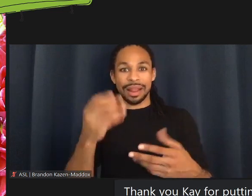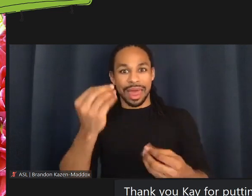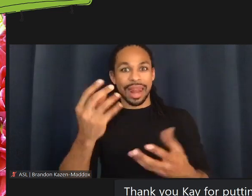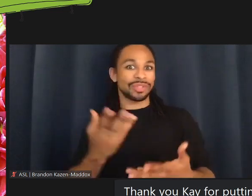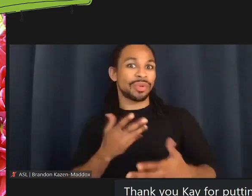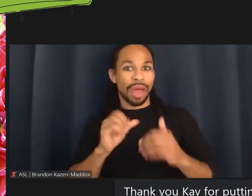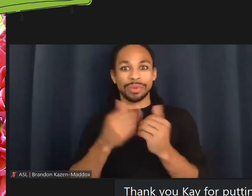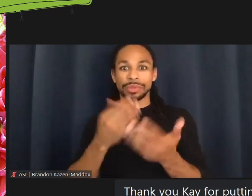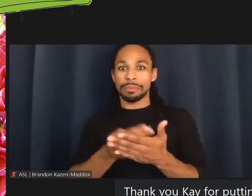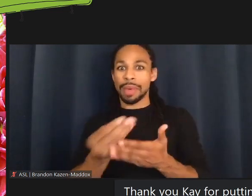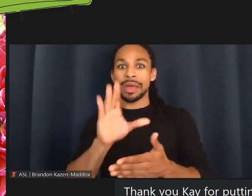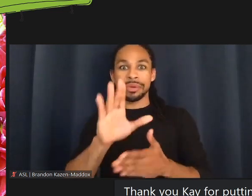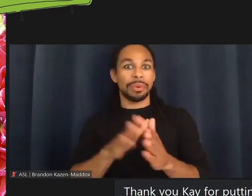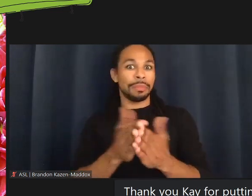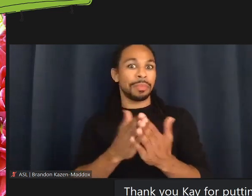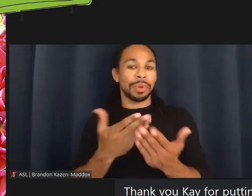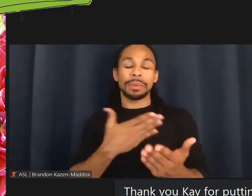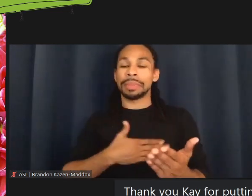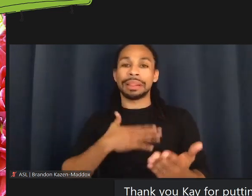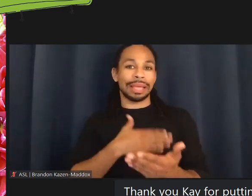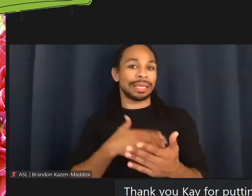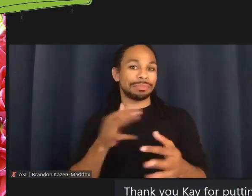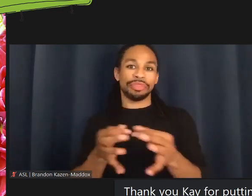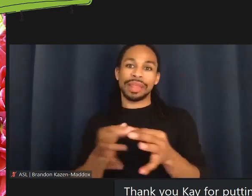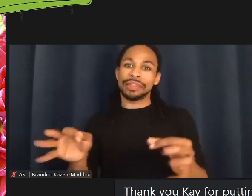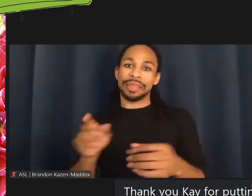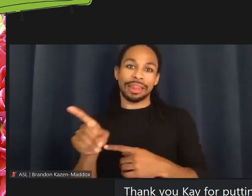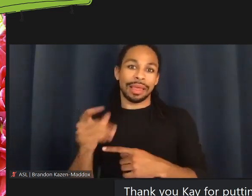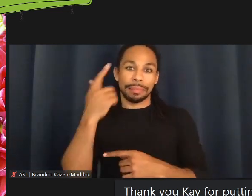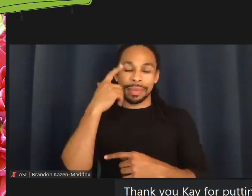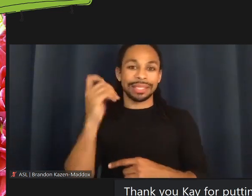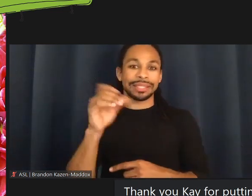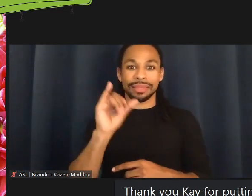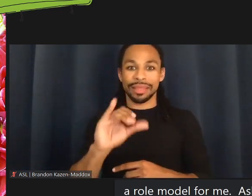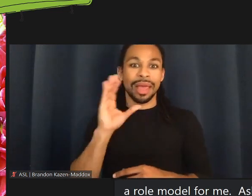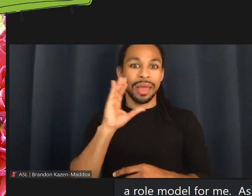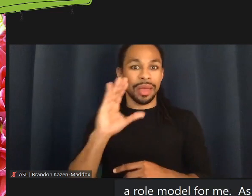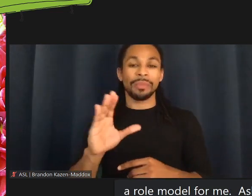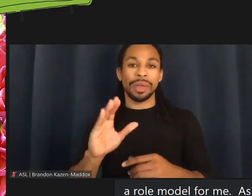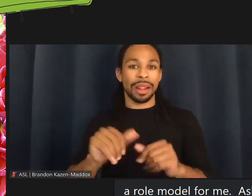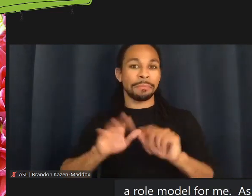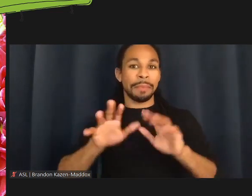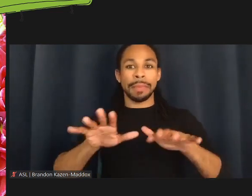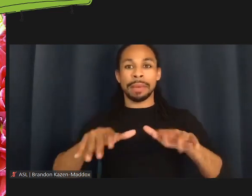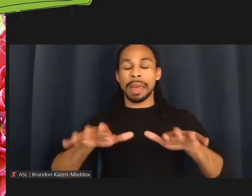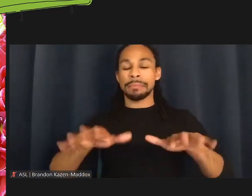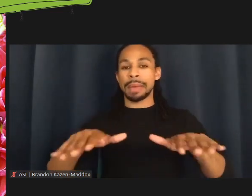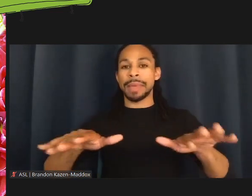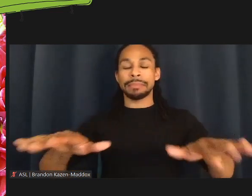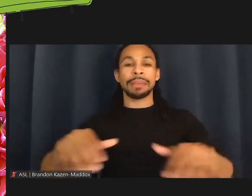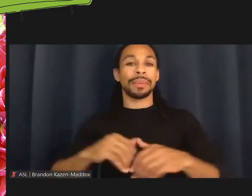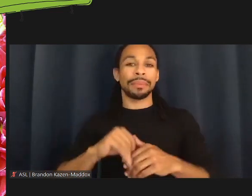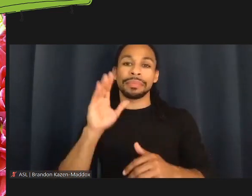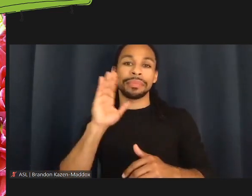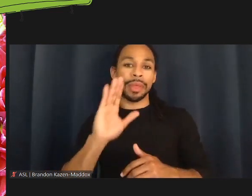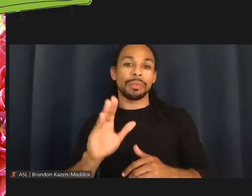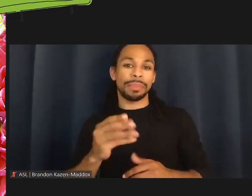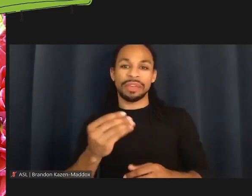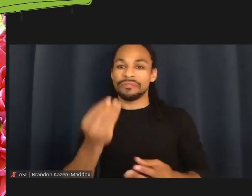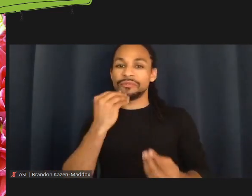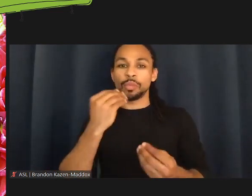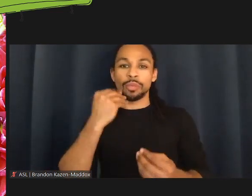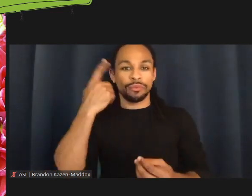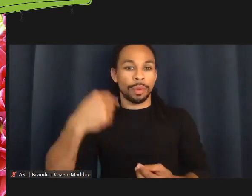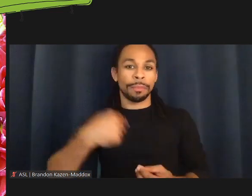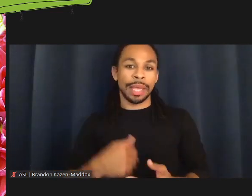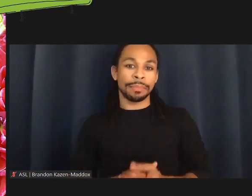links, please do, because that will just, that'll be nurturing, that'll be food for me. I'm